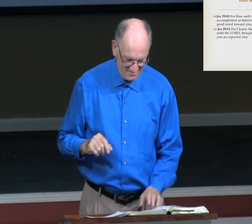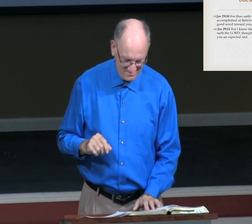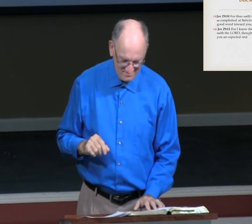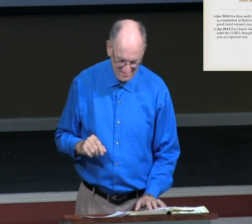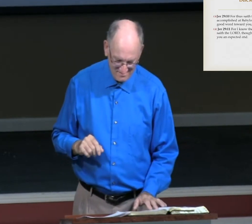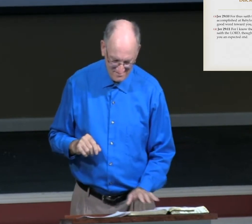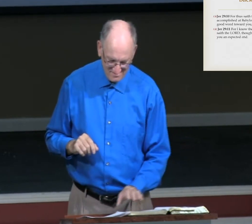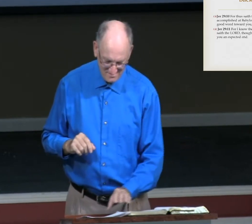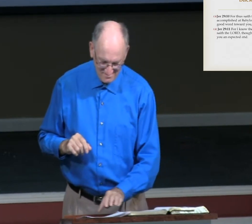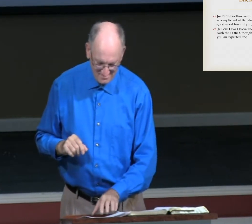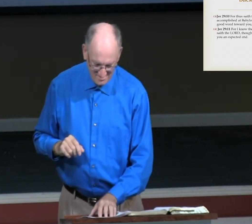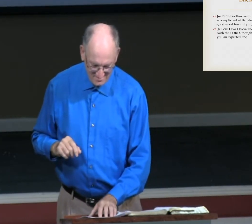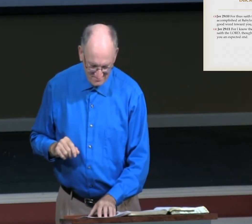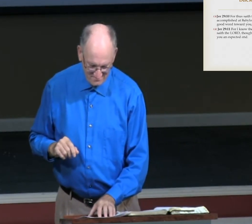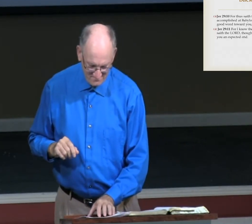and it's not a negative thing.